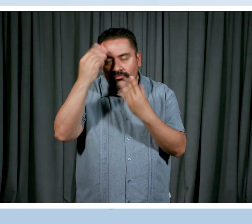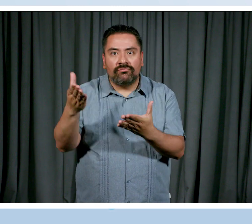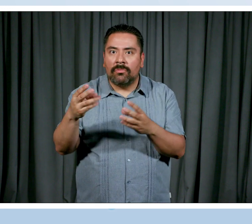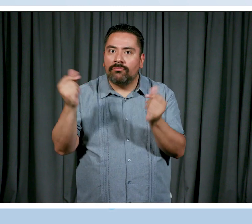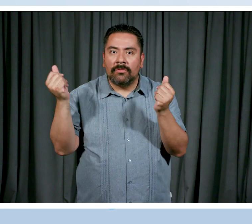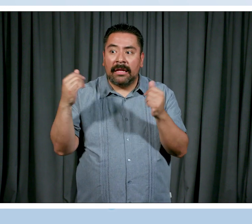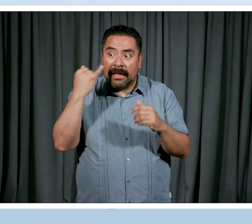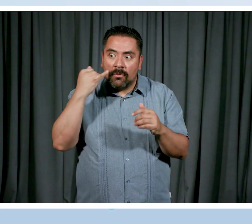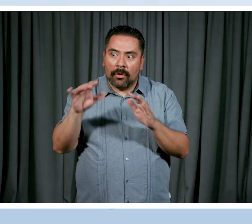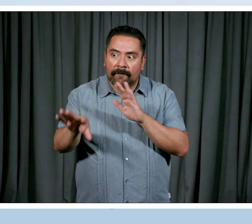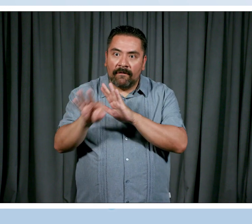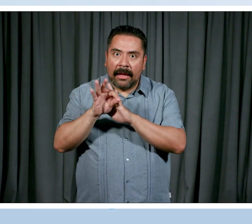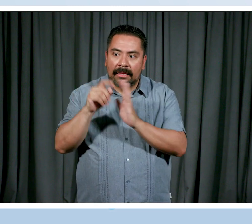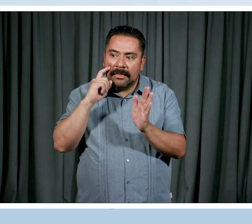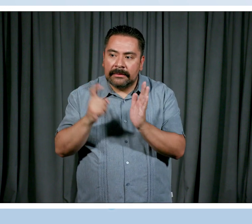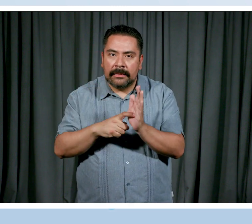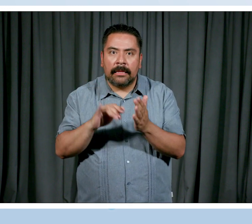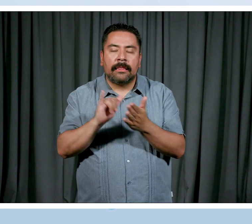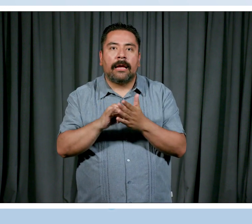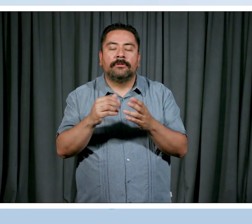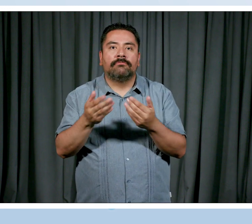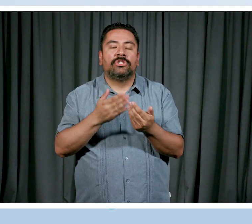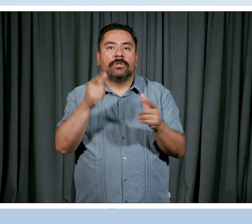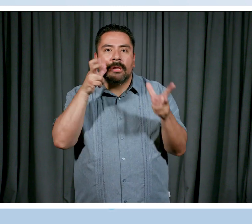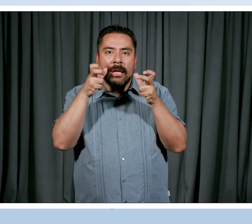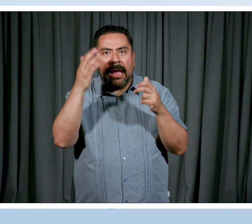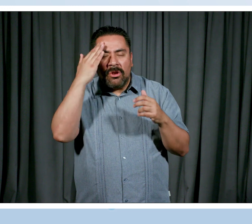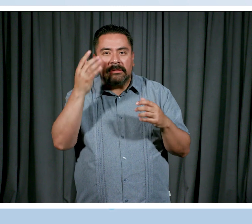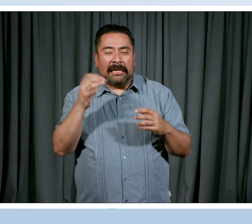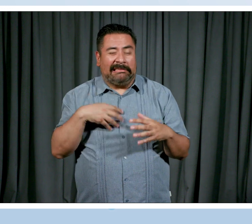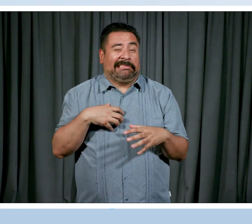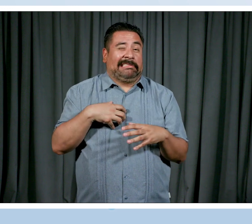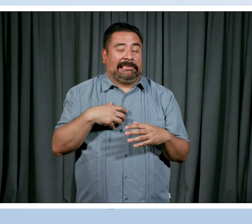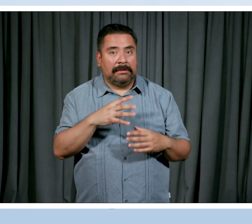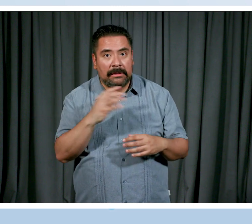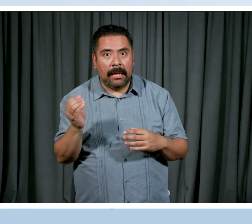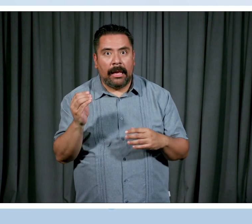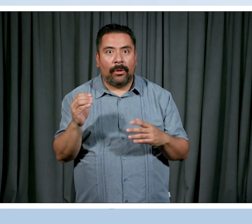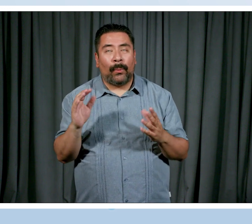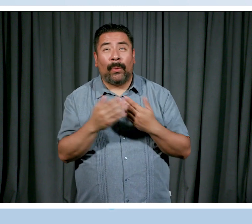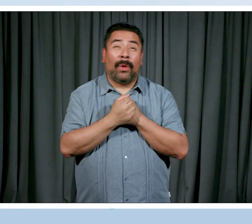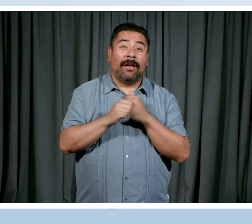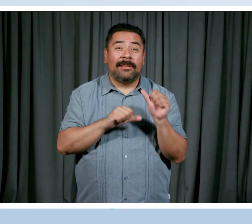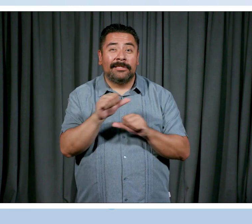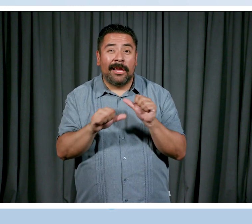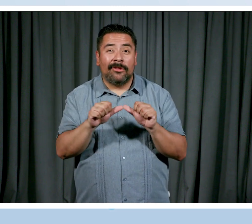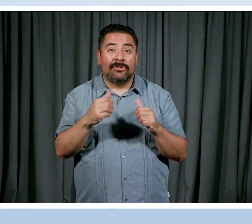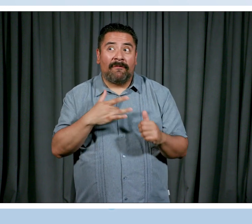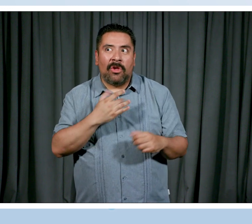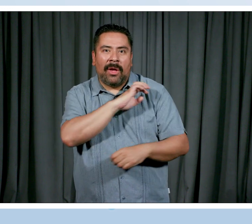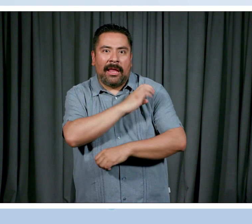and you see it, I think that's communicated. And I know it's super like crunchy and like kumbaya to be like they can feel the energy. But I think that